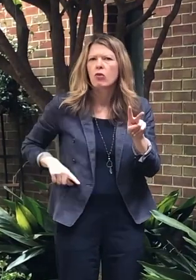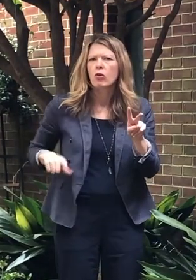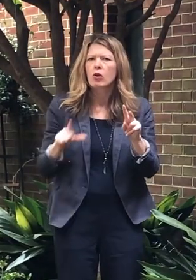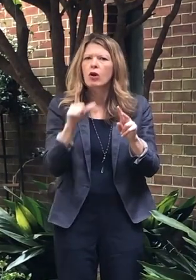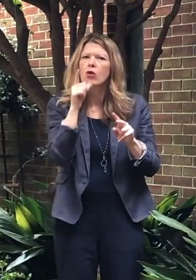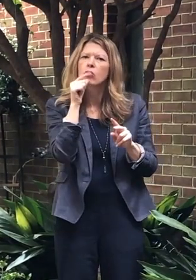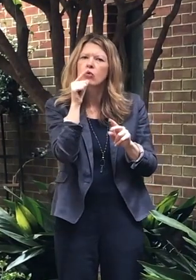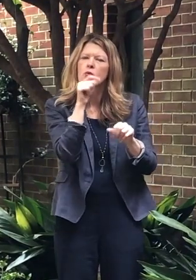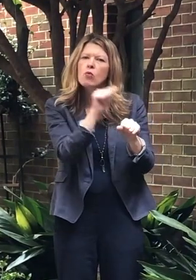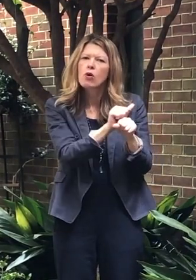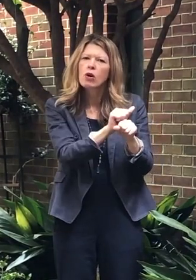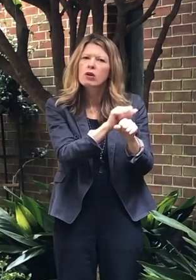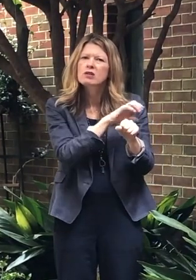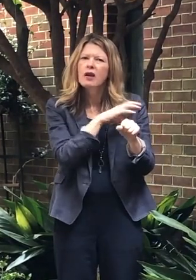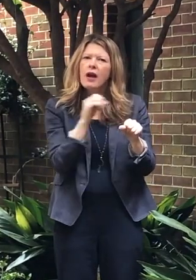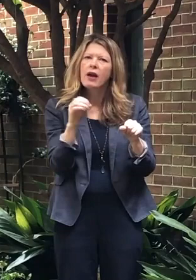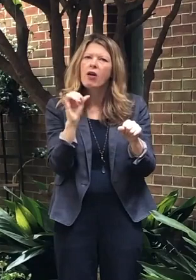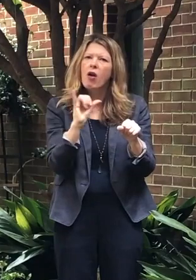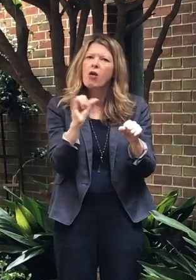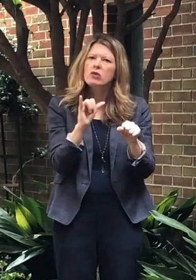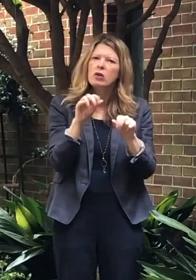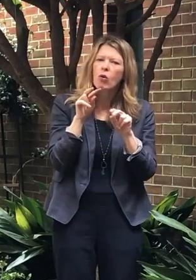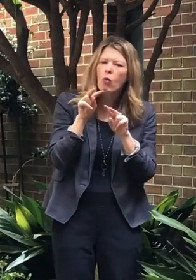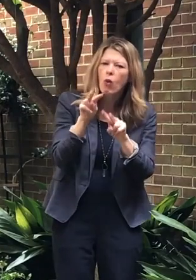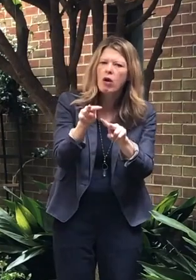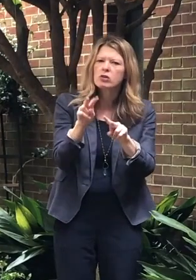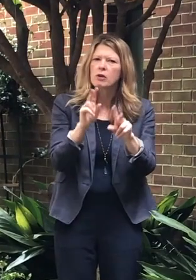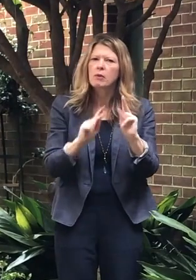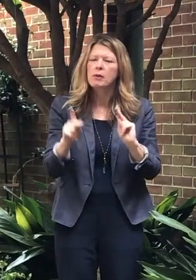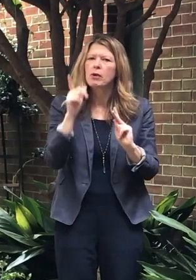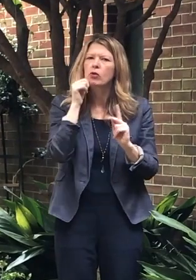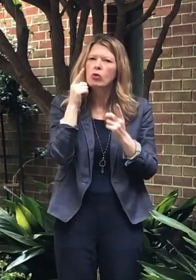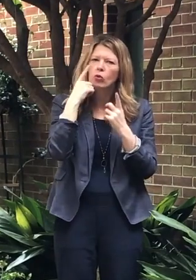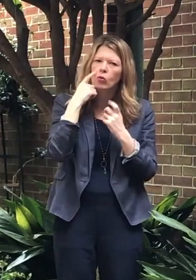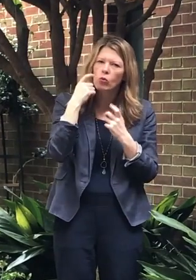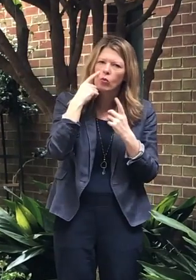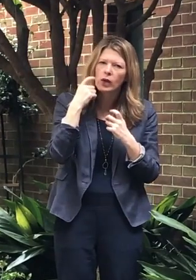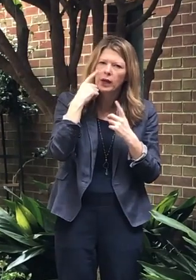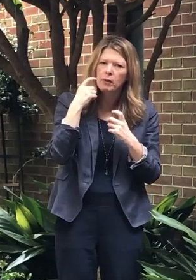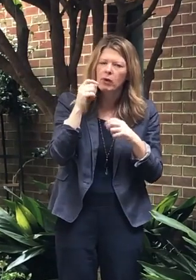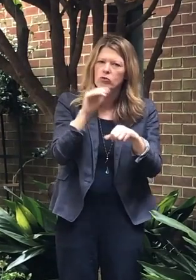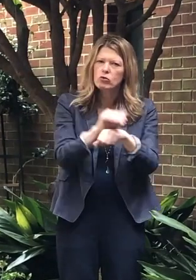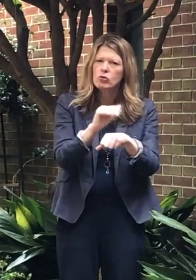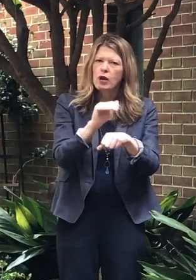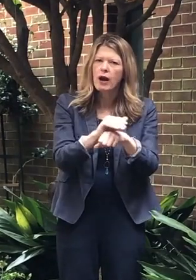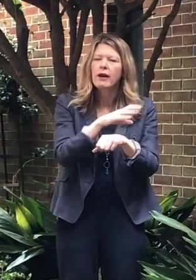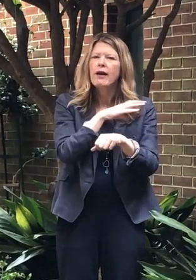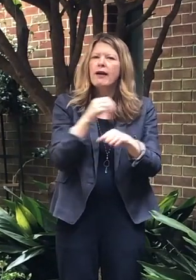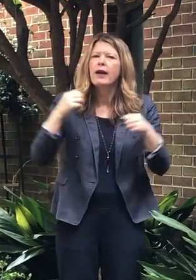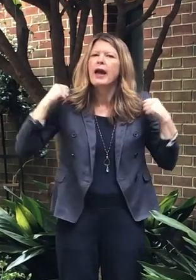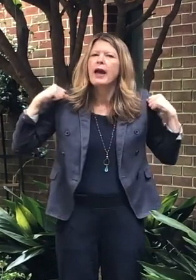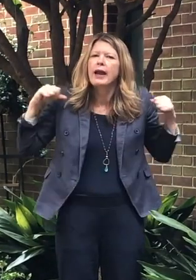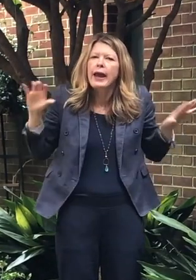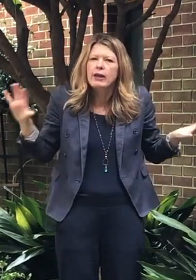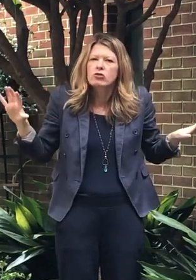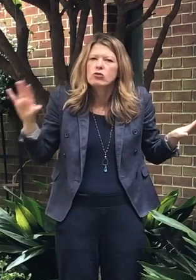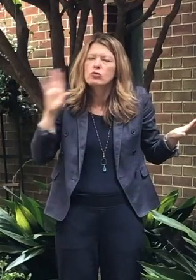who work or watch or weep this night, and give your angels charge over those who